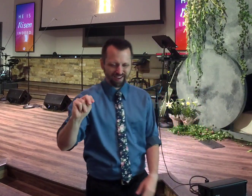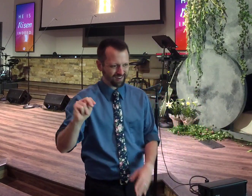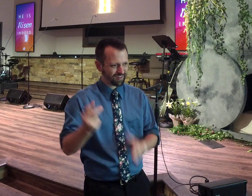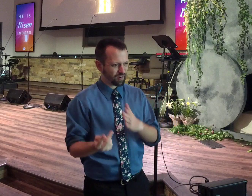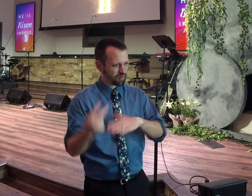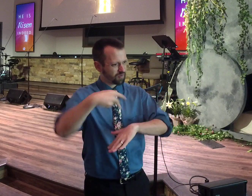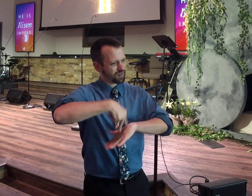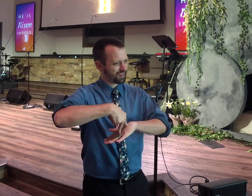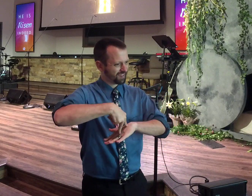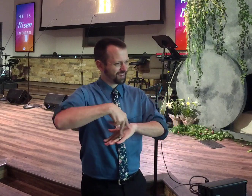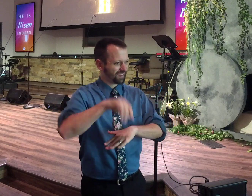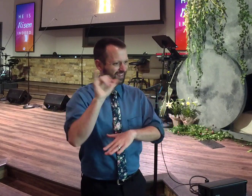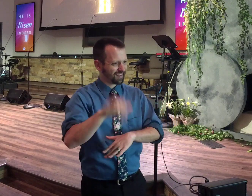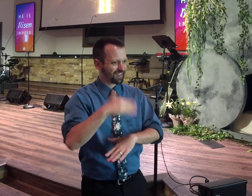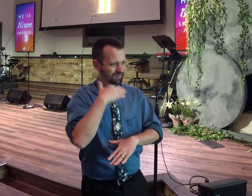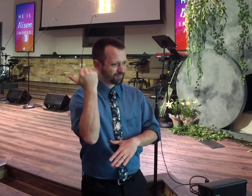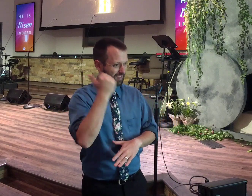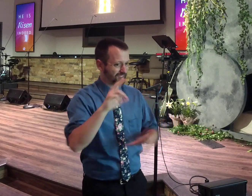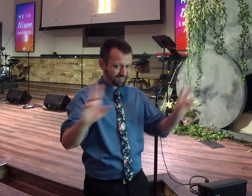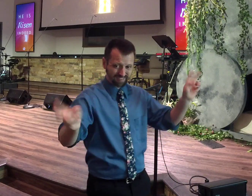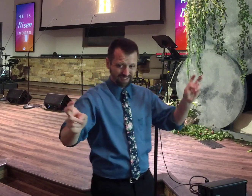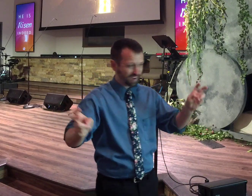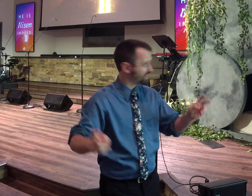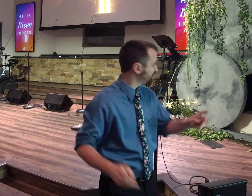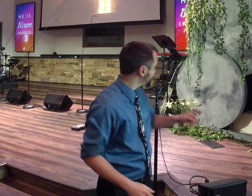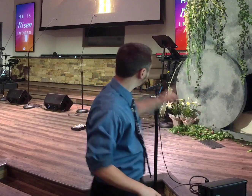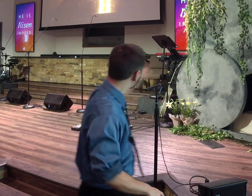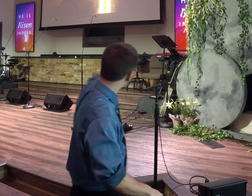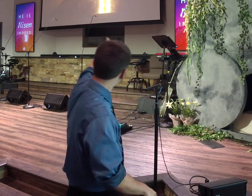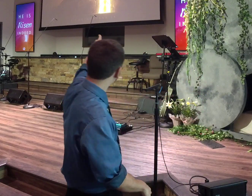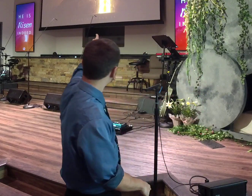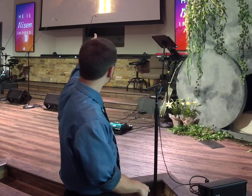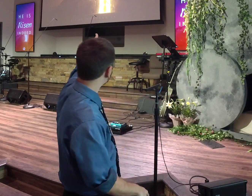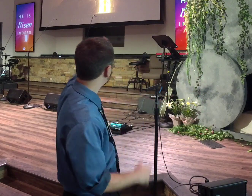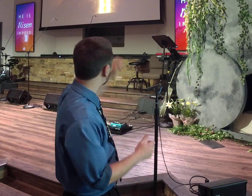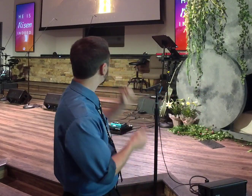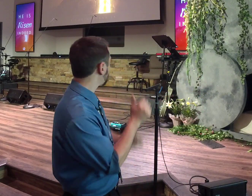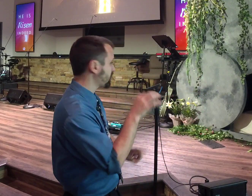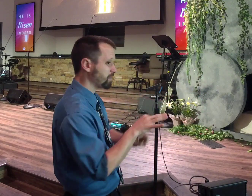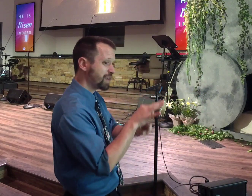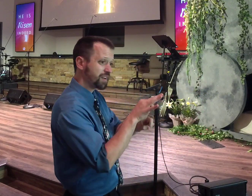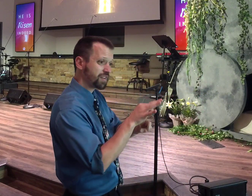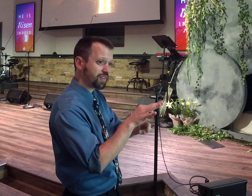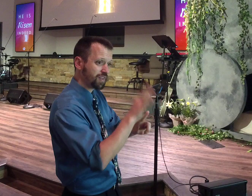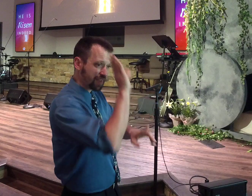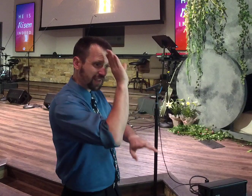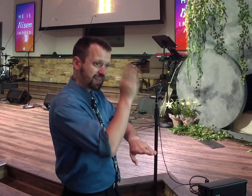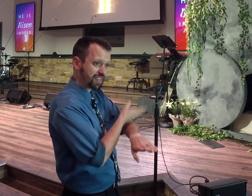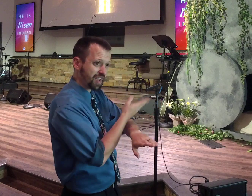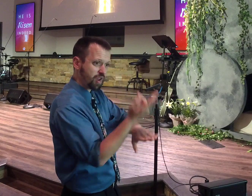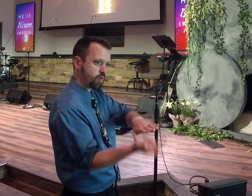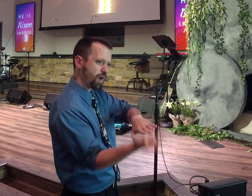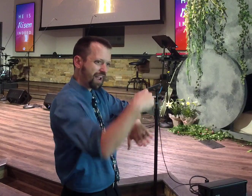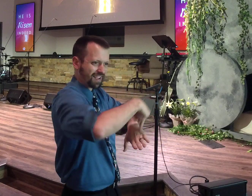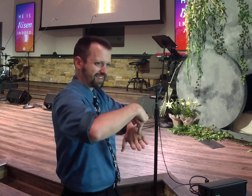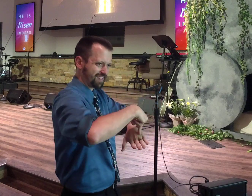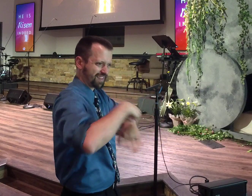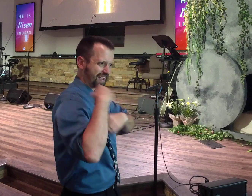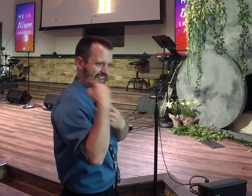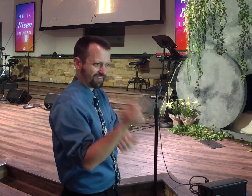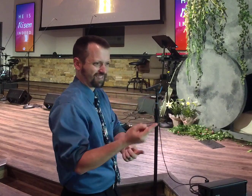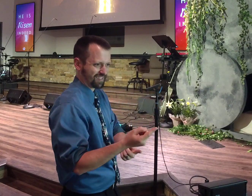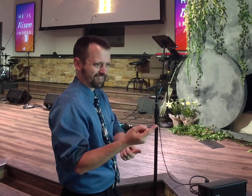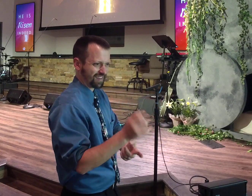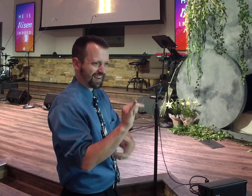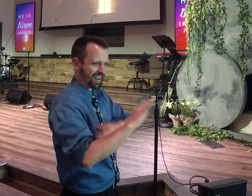S-O-1. And as you see on the screen today, that's the title of my message, is the most special sunrise ever. And the